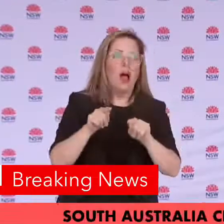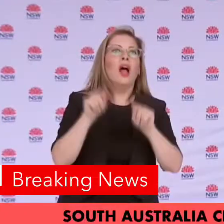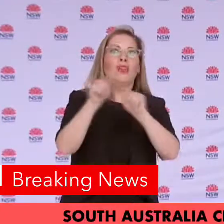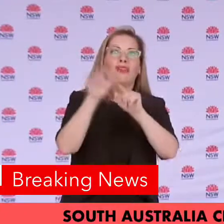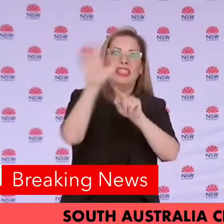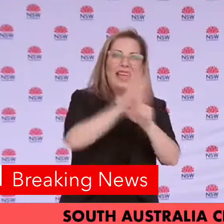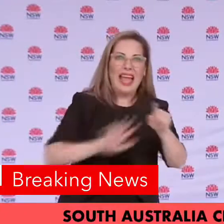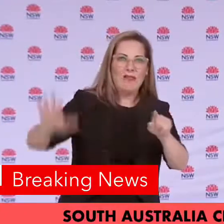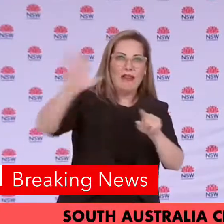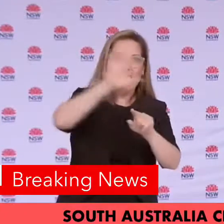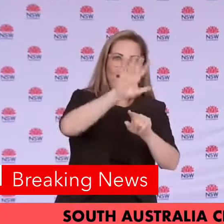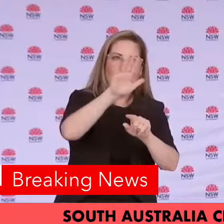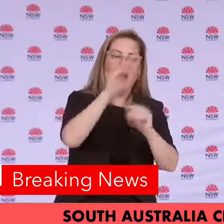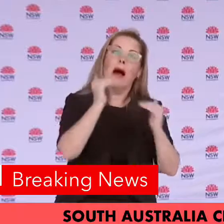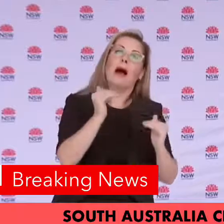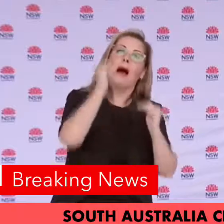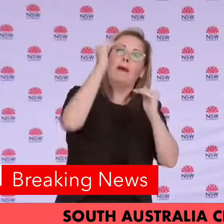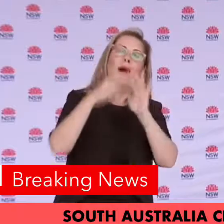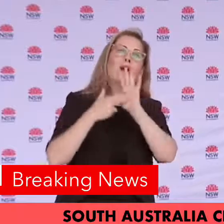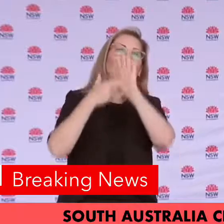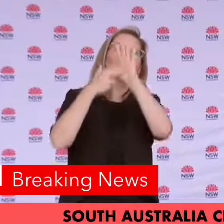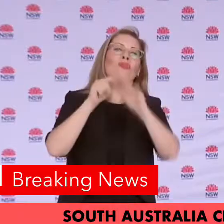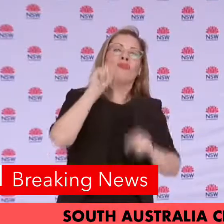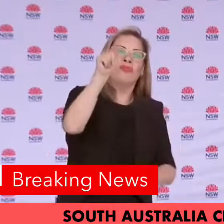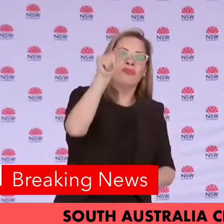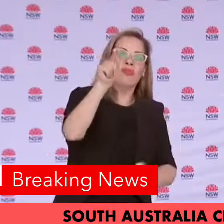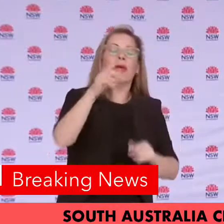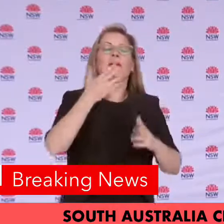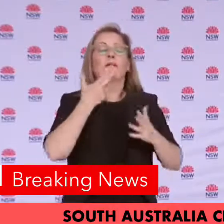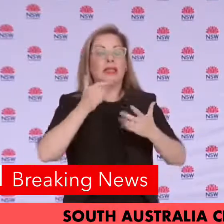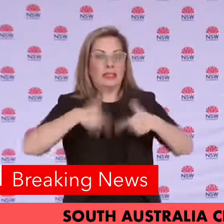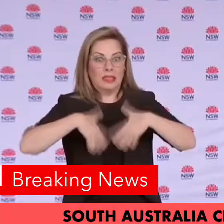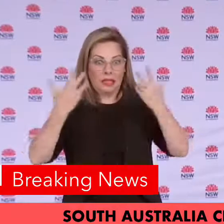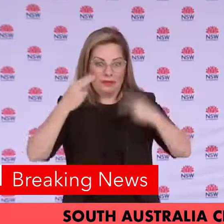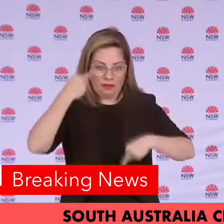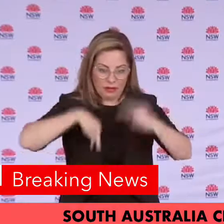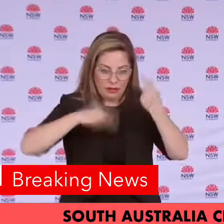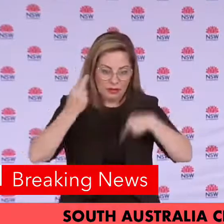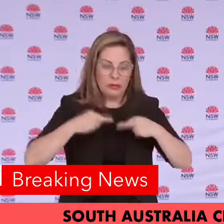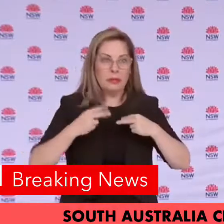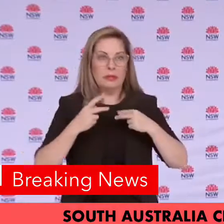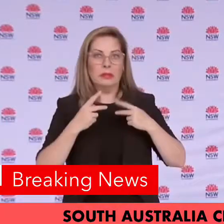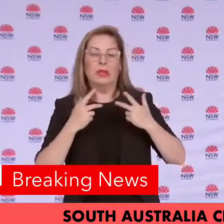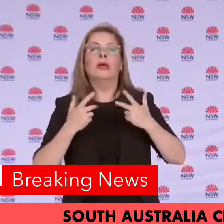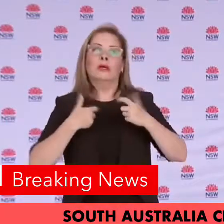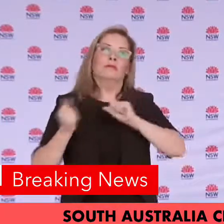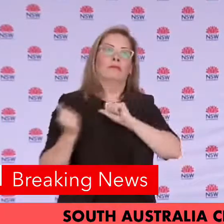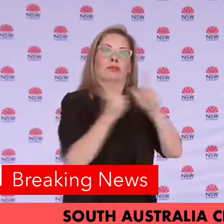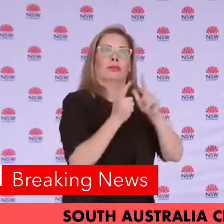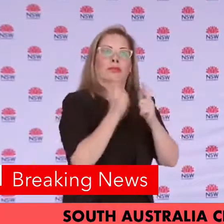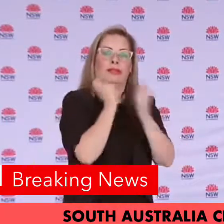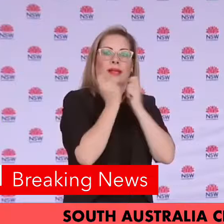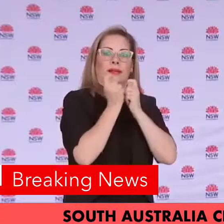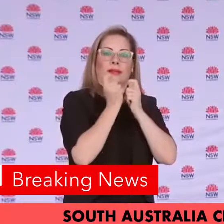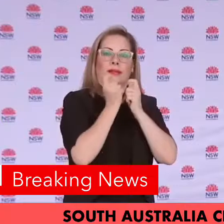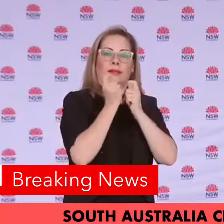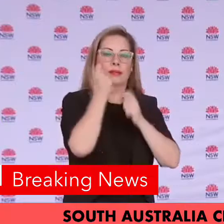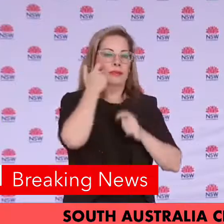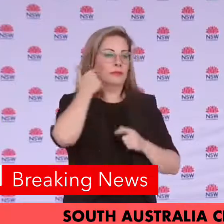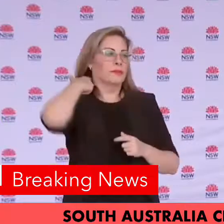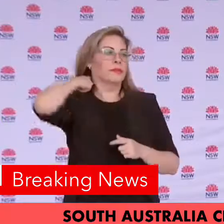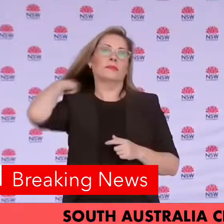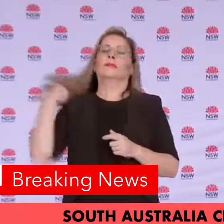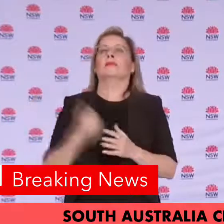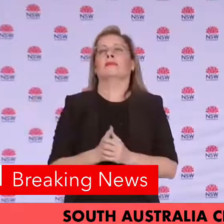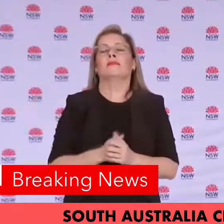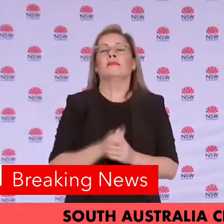be vigilant for symptoms and please attend for testing. Also, we had notified